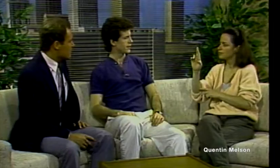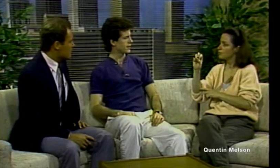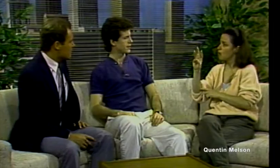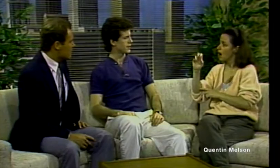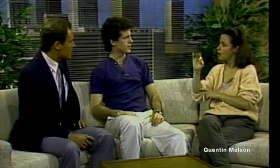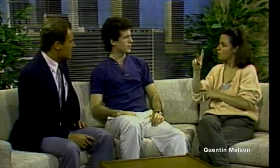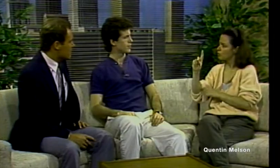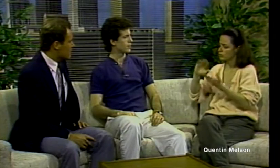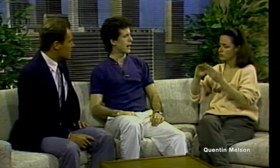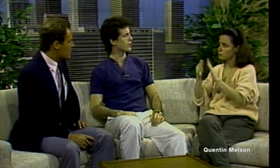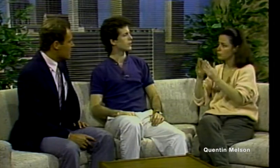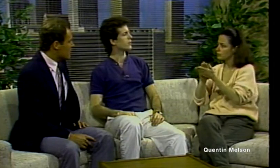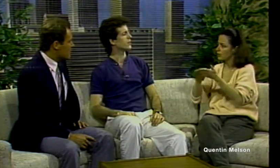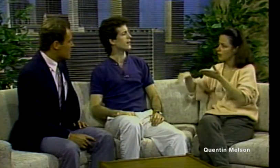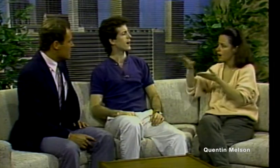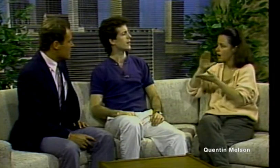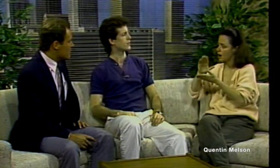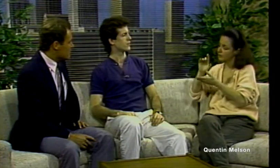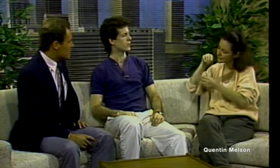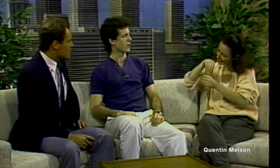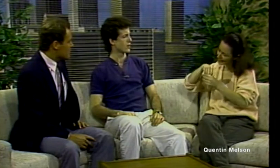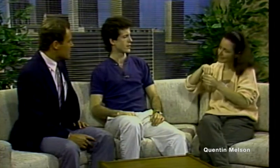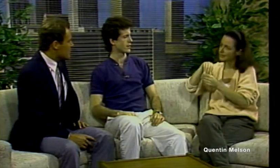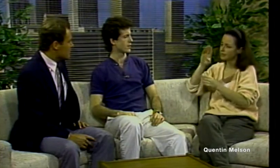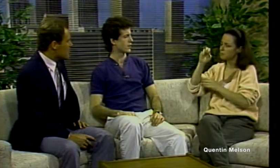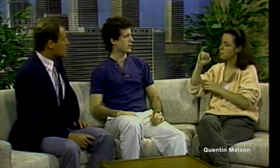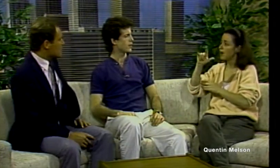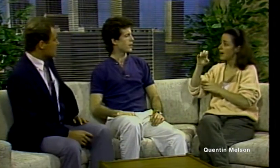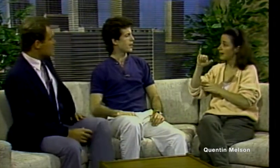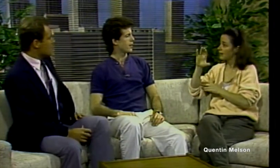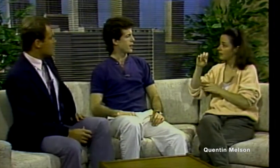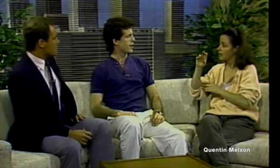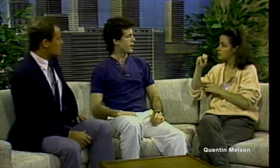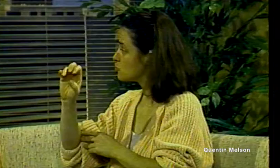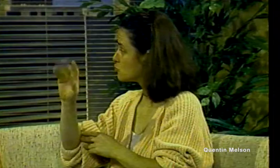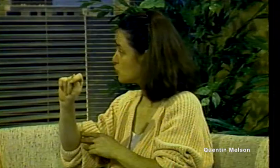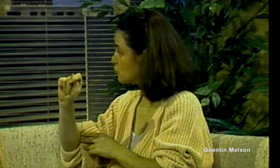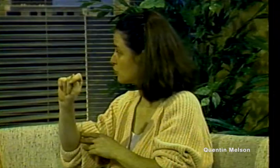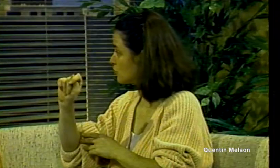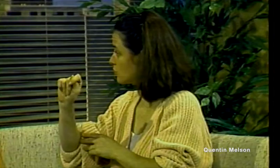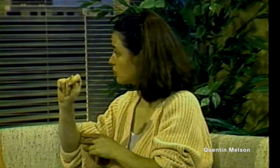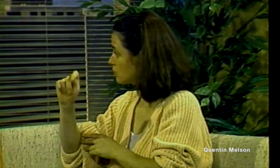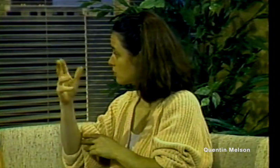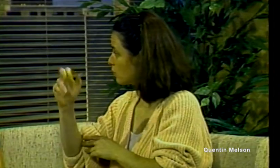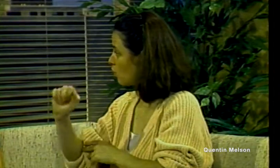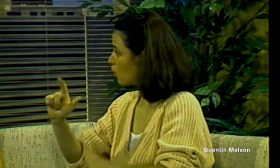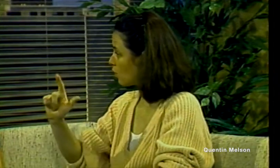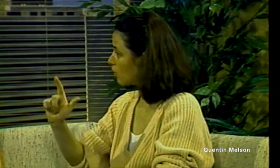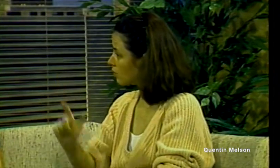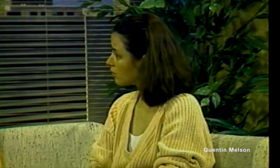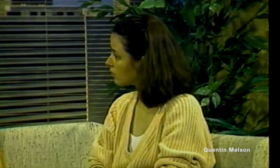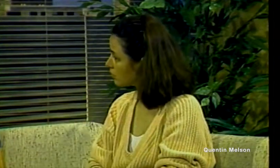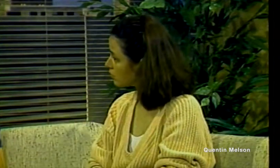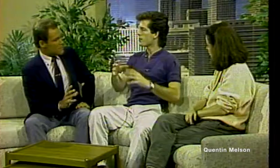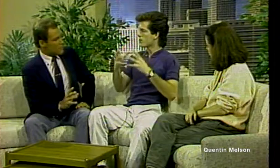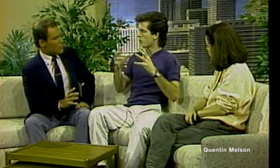the Broward Community College in Fort Lauderdale at the Bailey Concert Hall. And most of the people